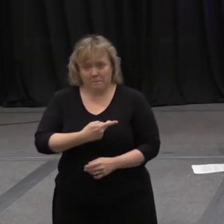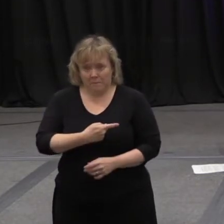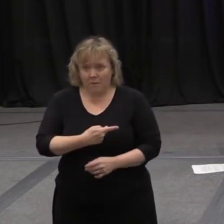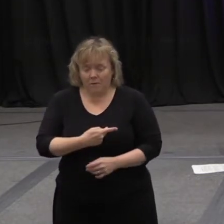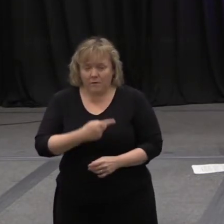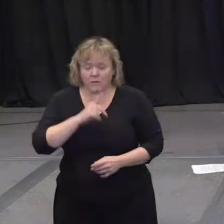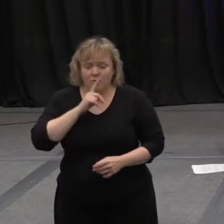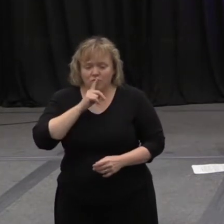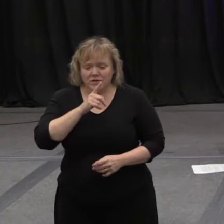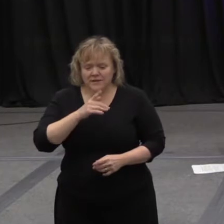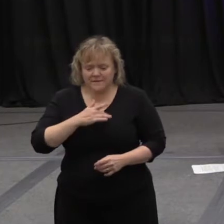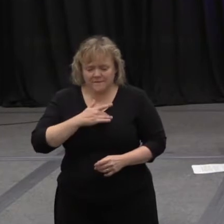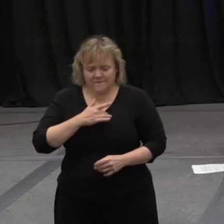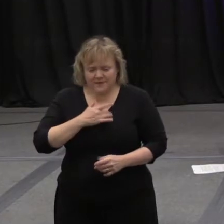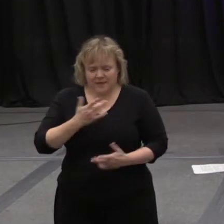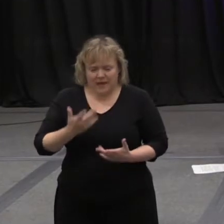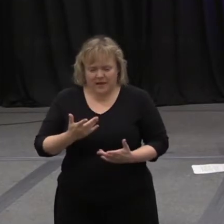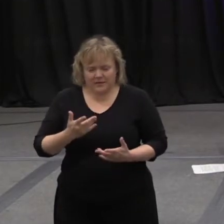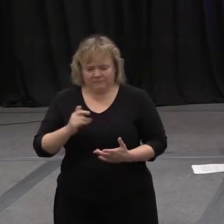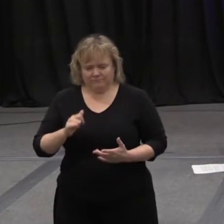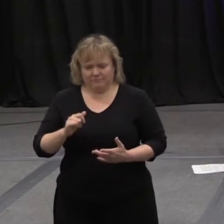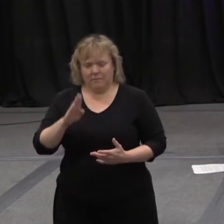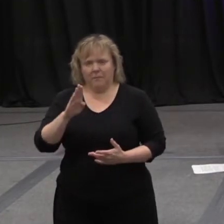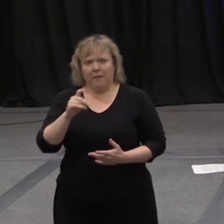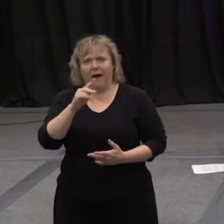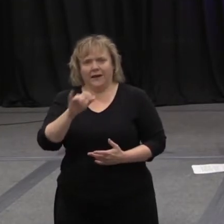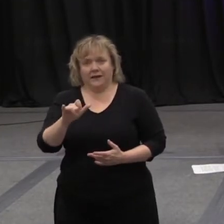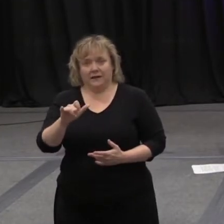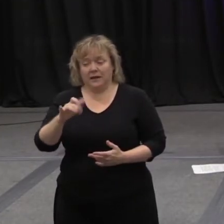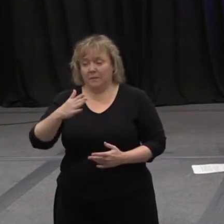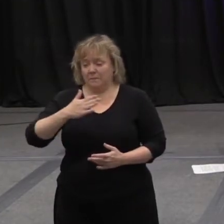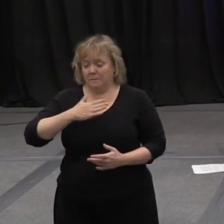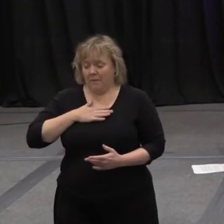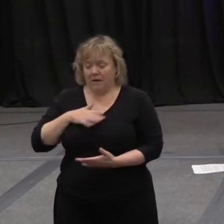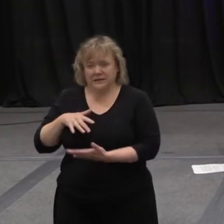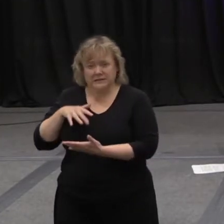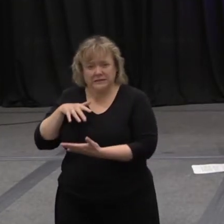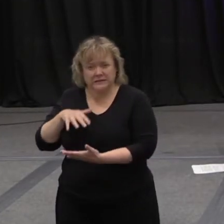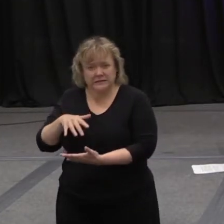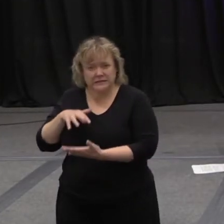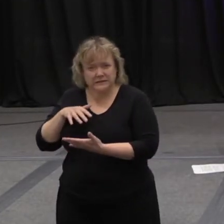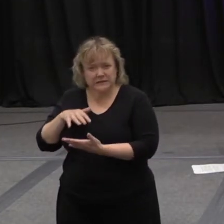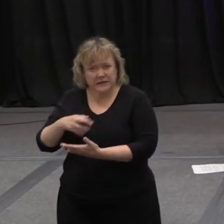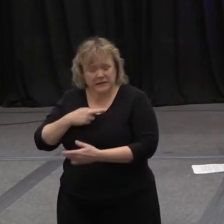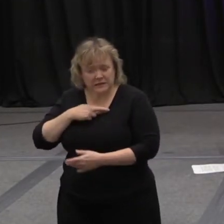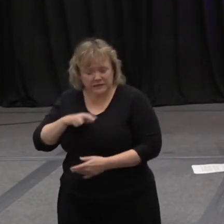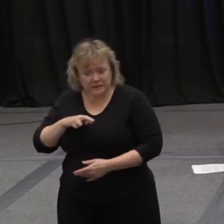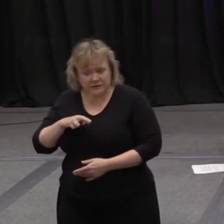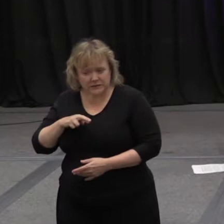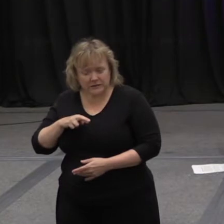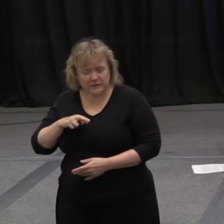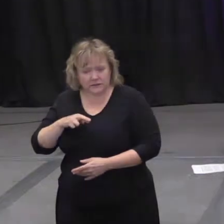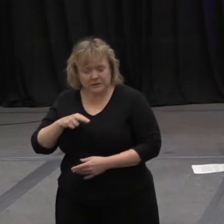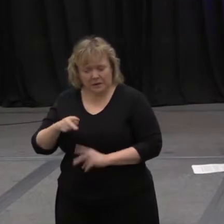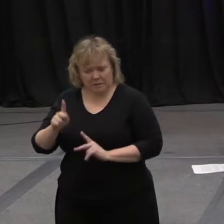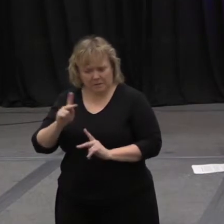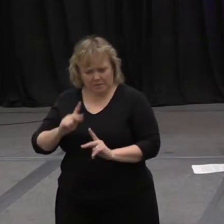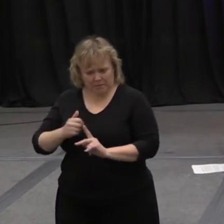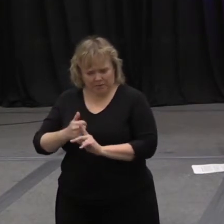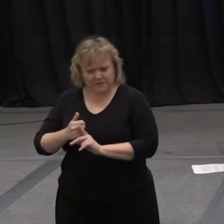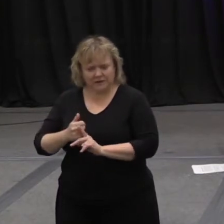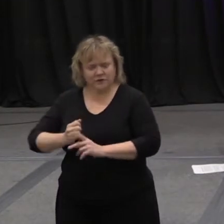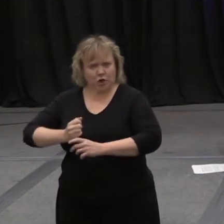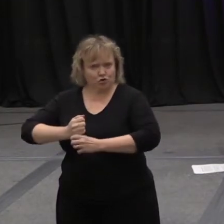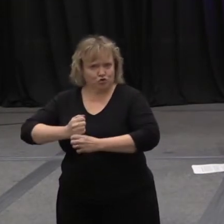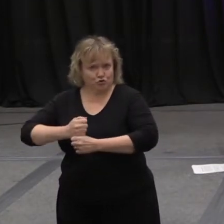For me, it's a real grounding in my theology is that we're created beings, holy, in